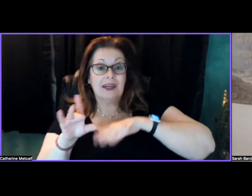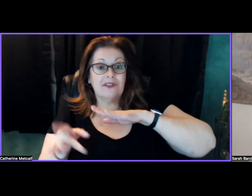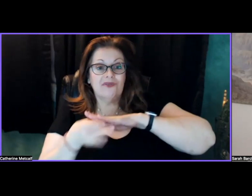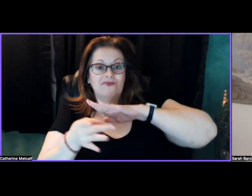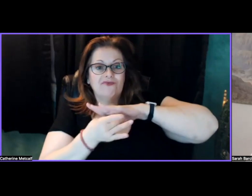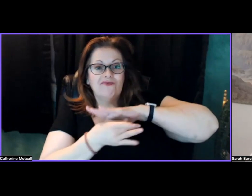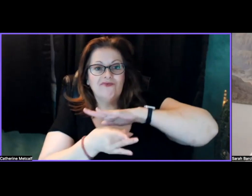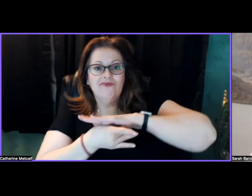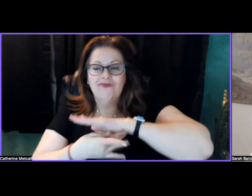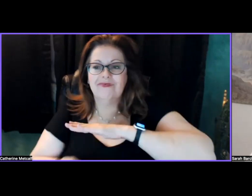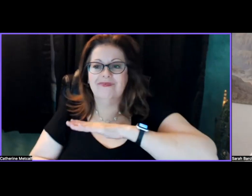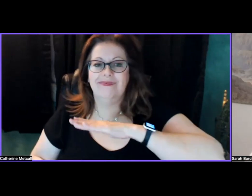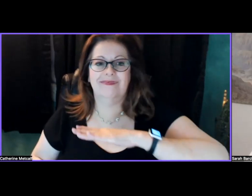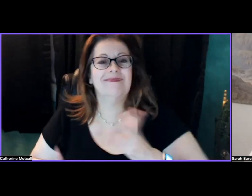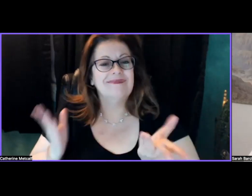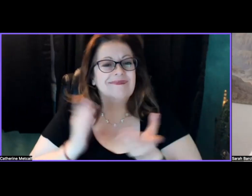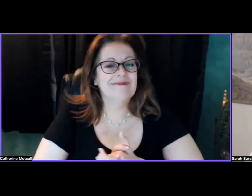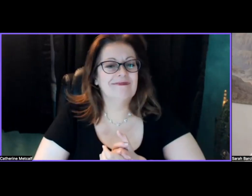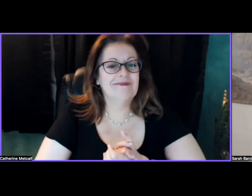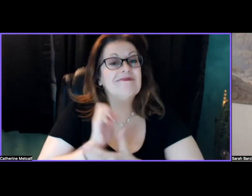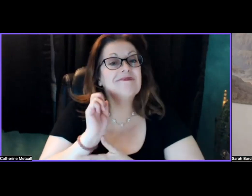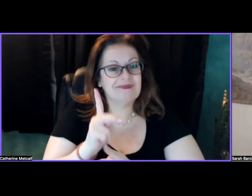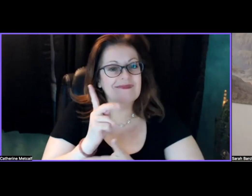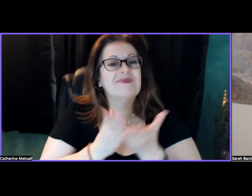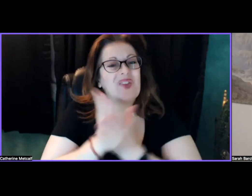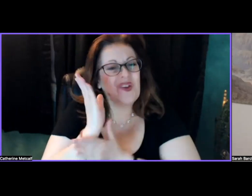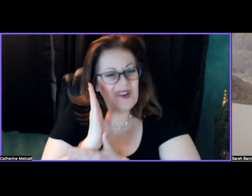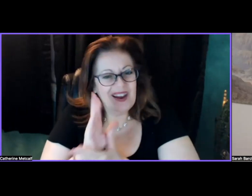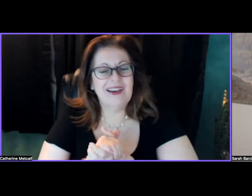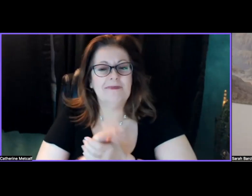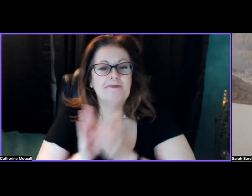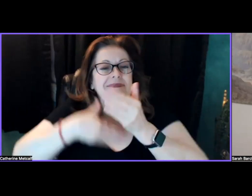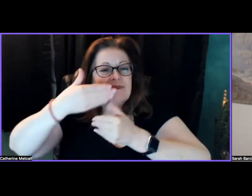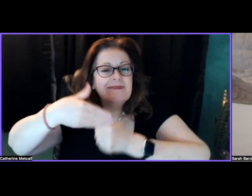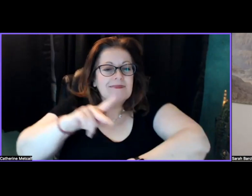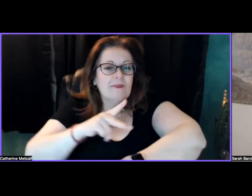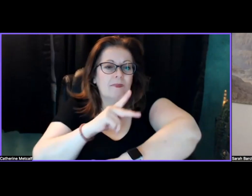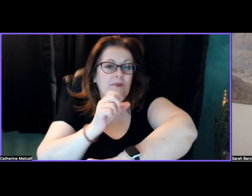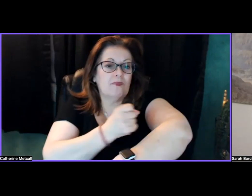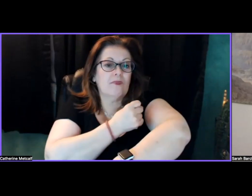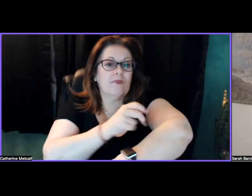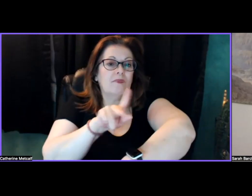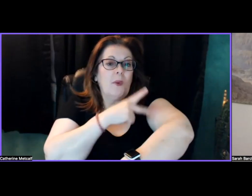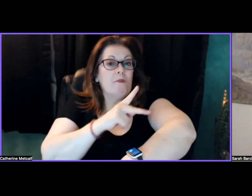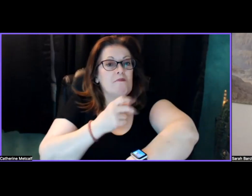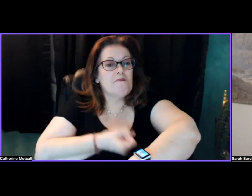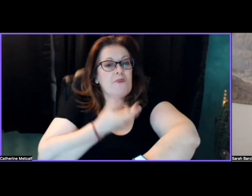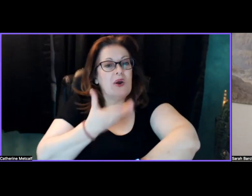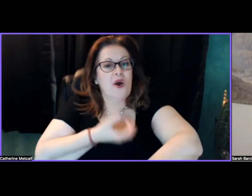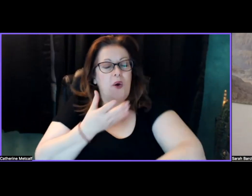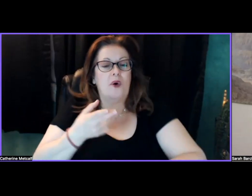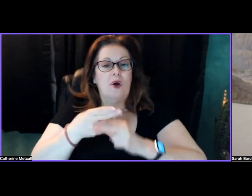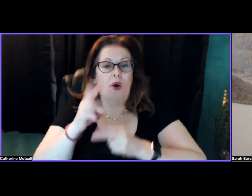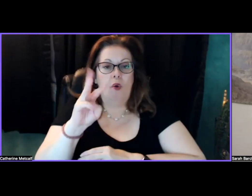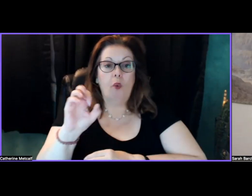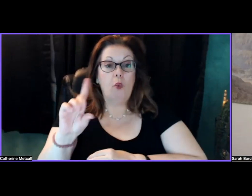All right. This next poem that I'm going to read is called Wild Swans,